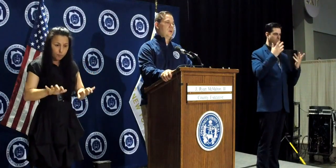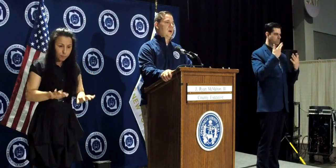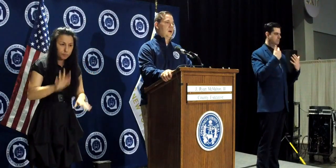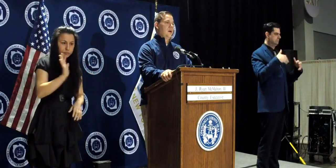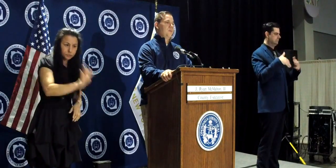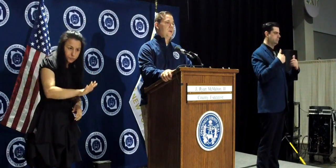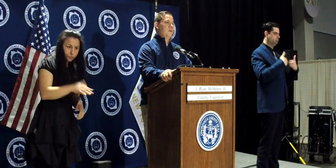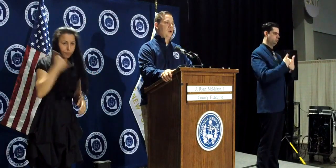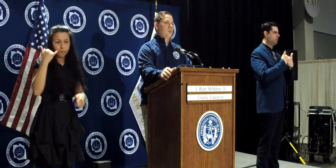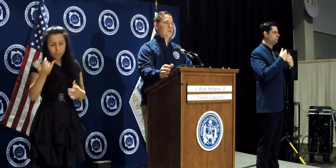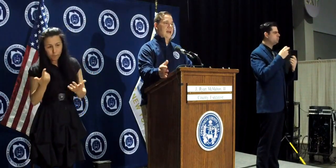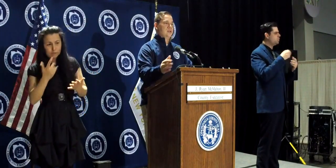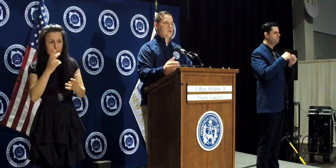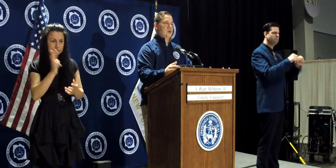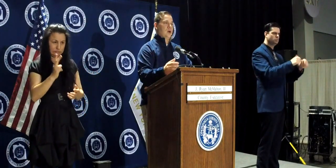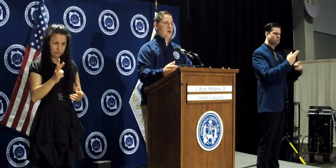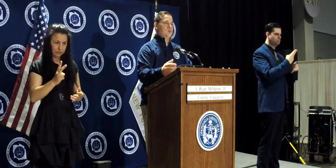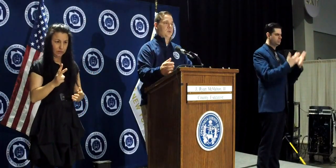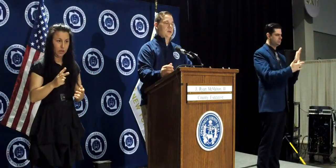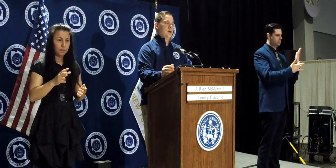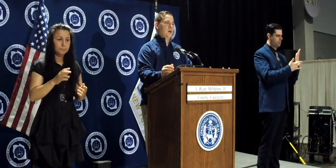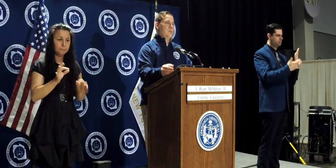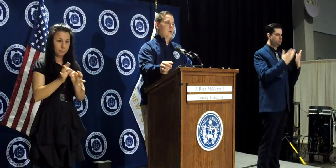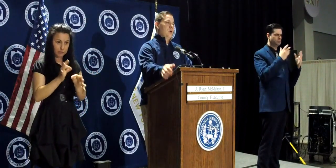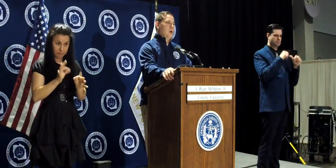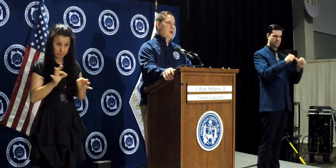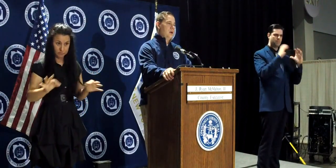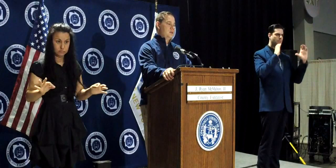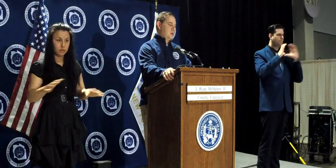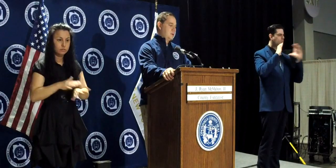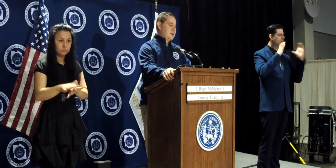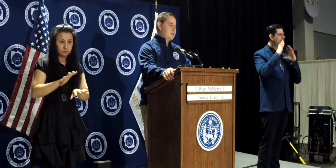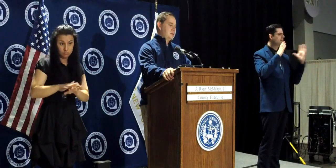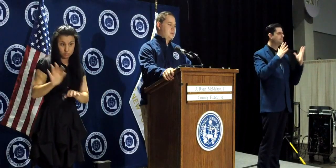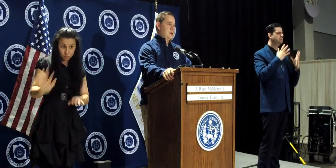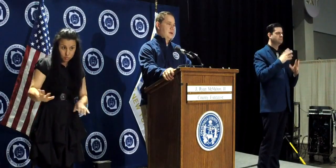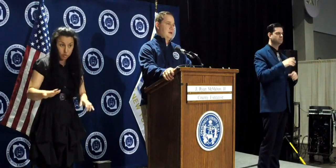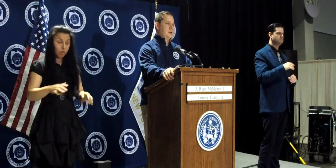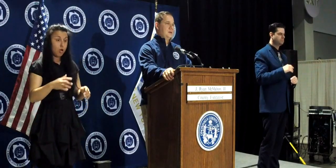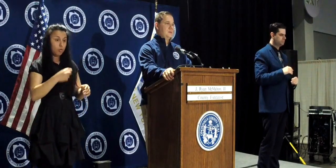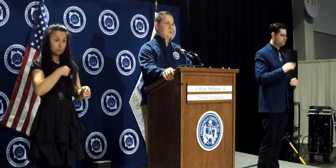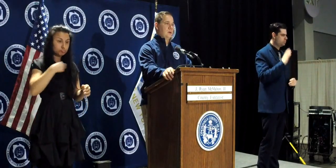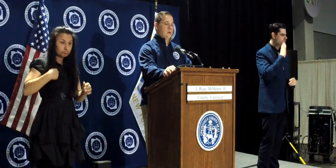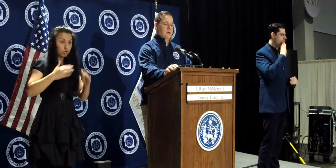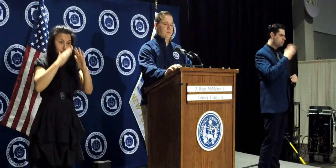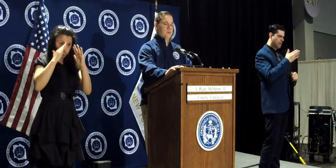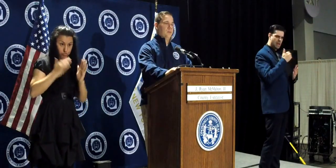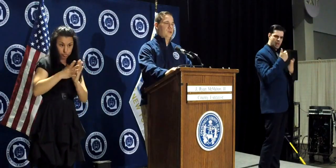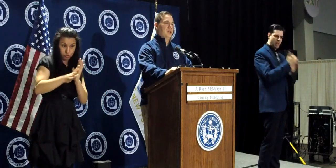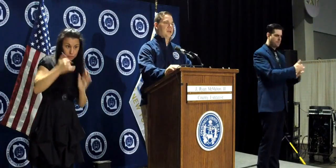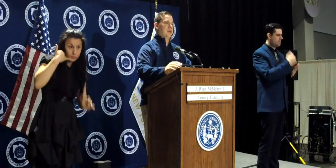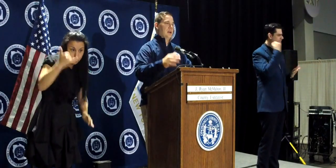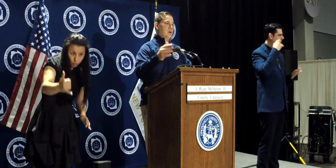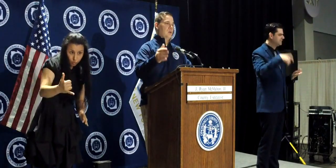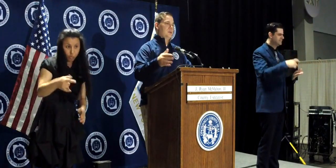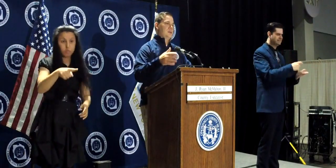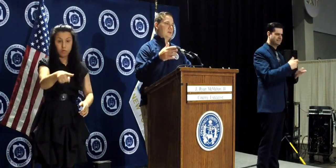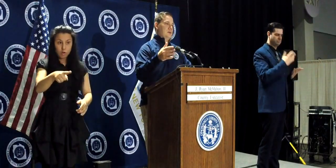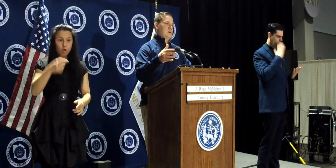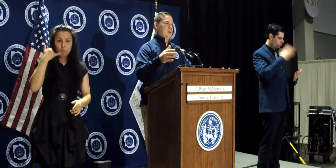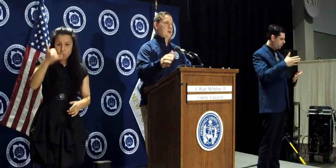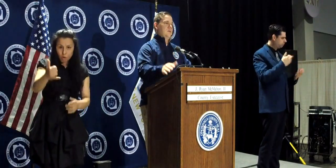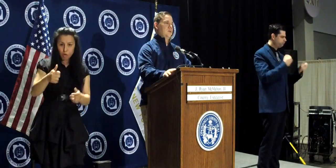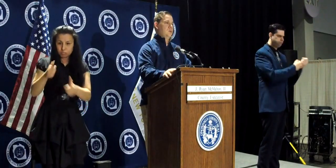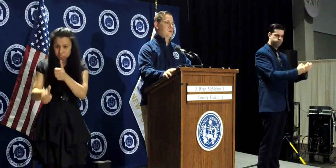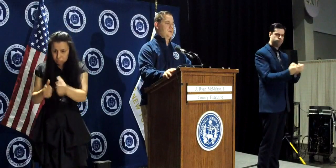to be available to answer the calls when they come. In some cases, people are checking in on